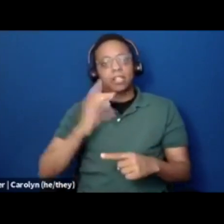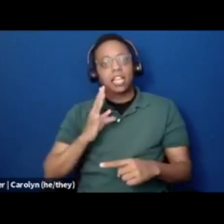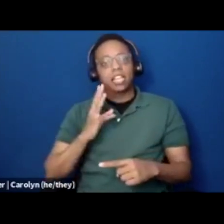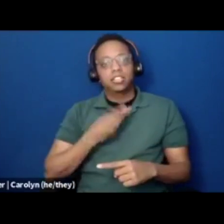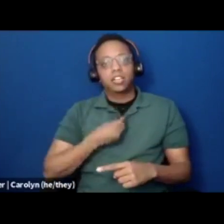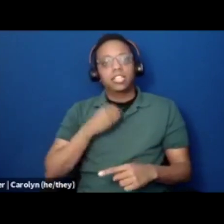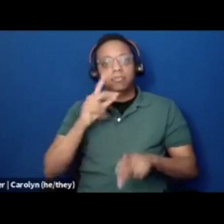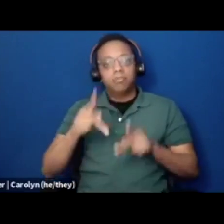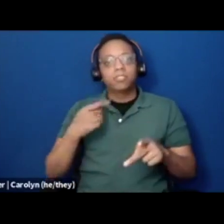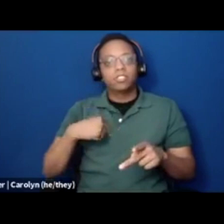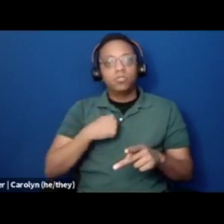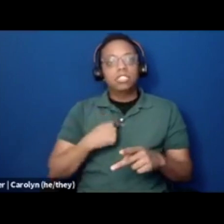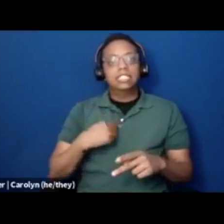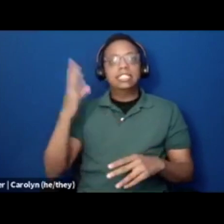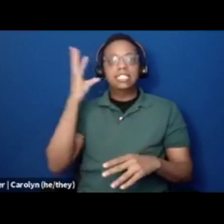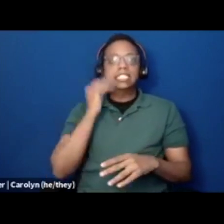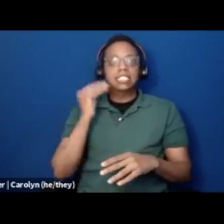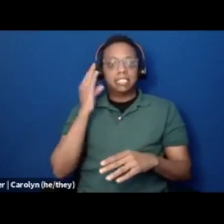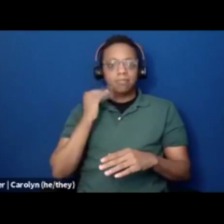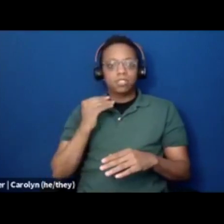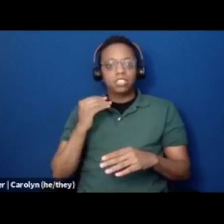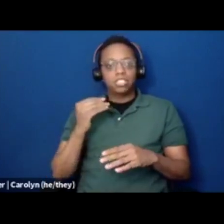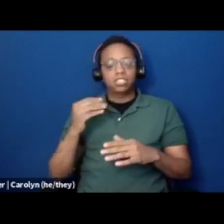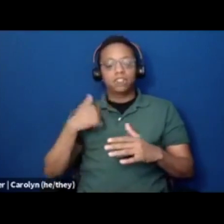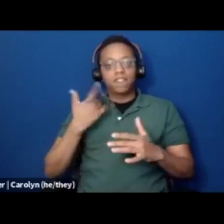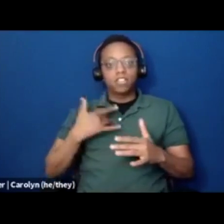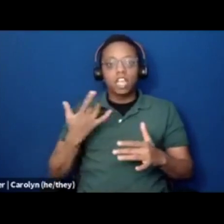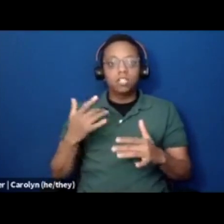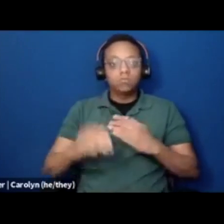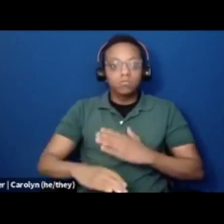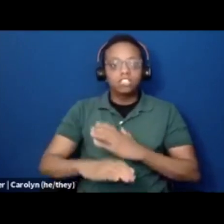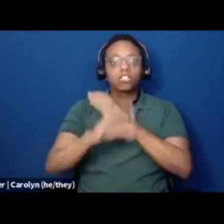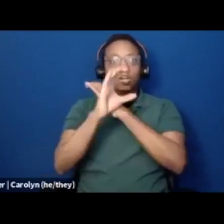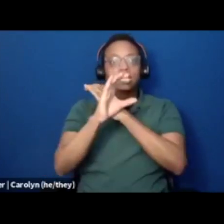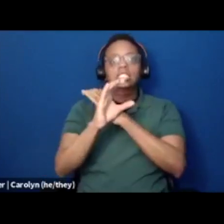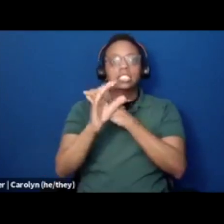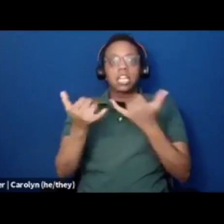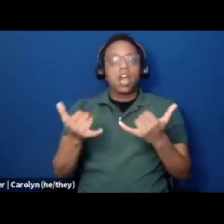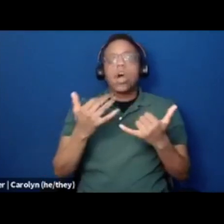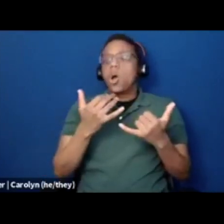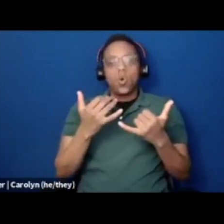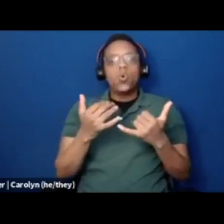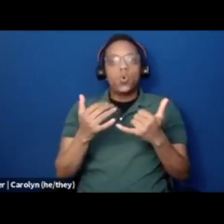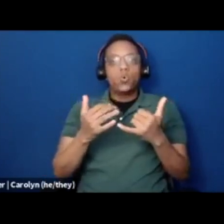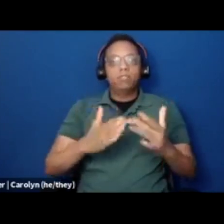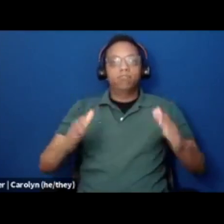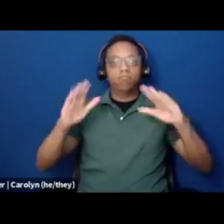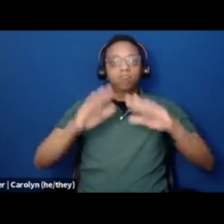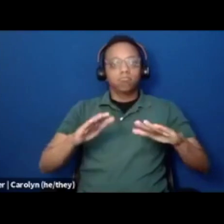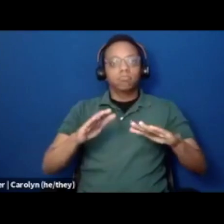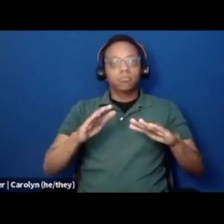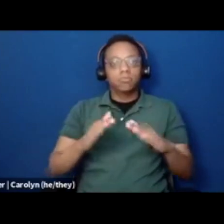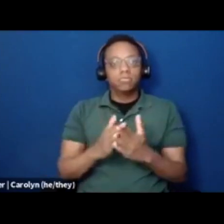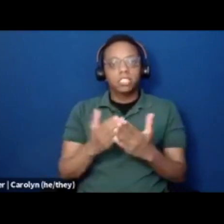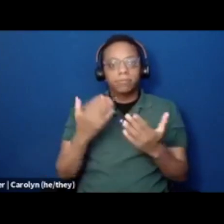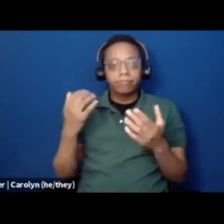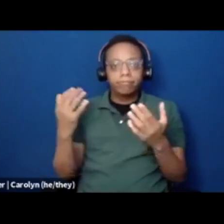when things seem to be chaotic. Another thing that we are spearheading along with others,